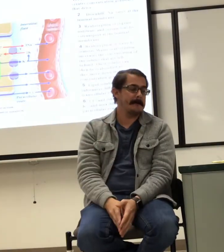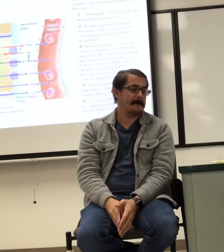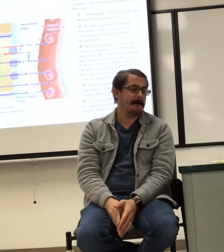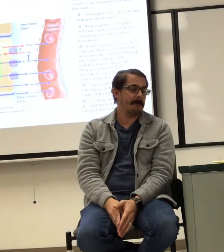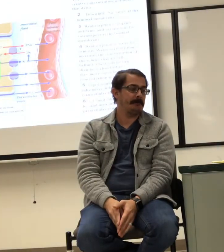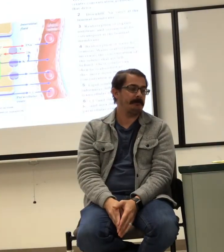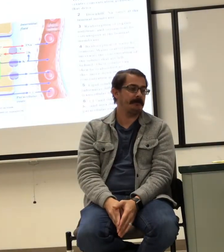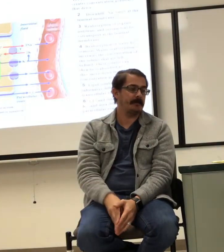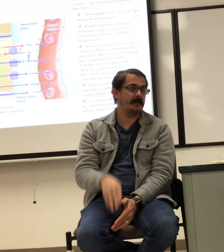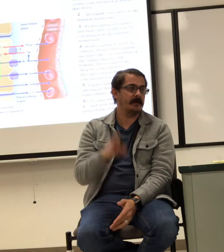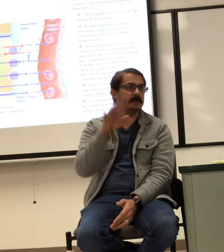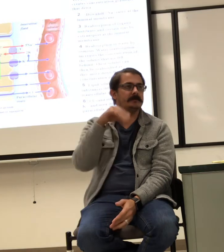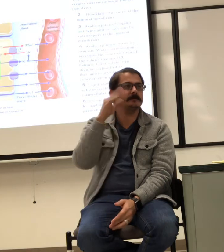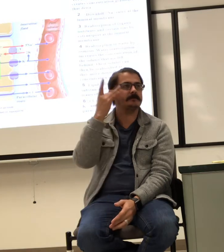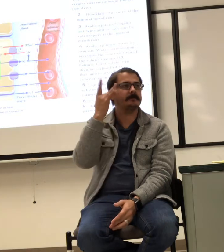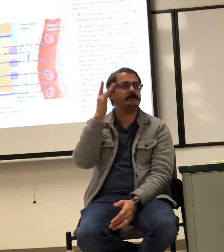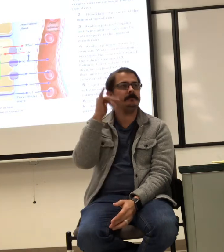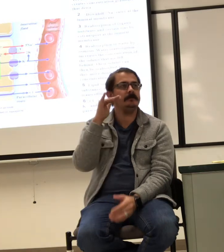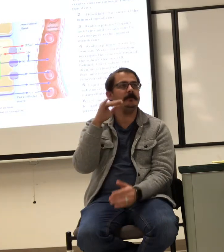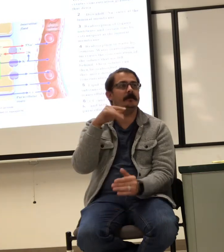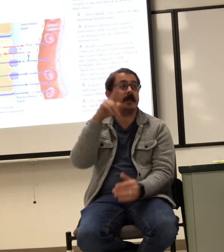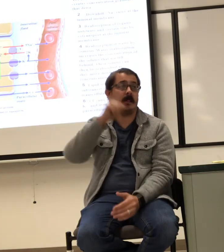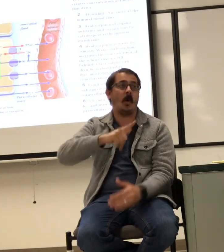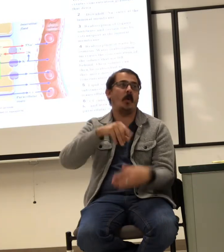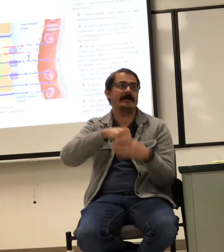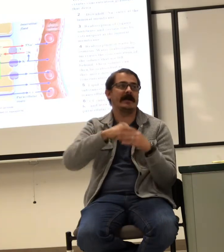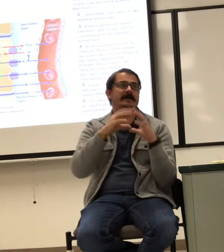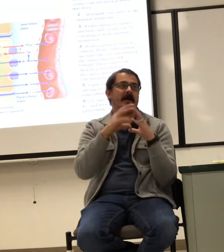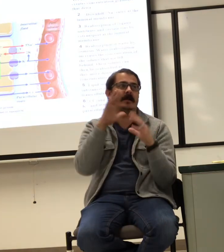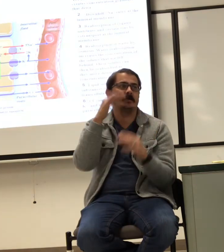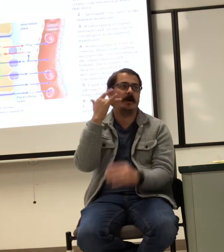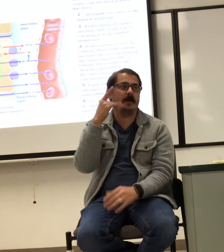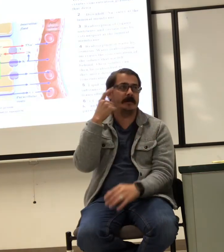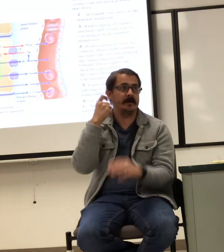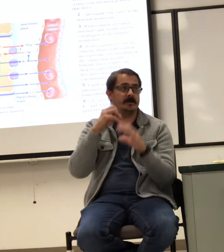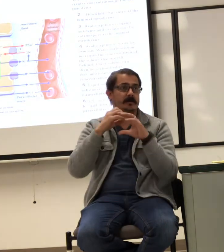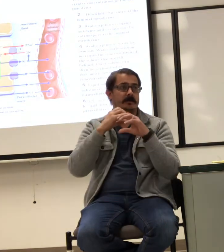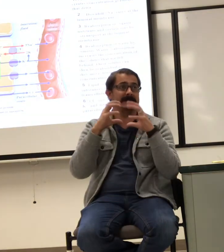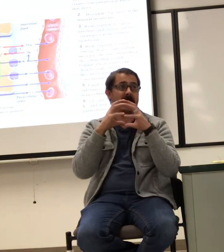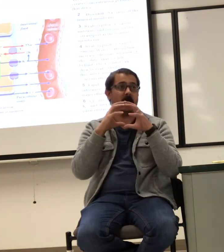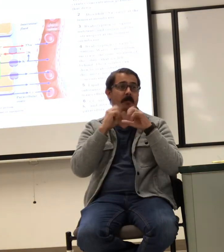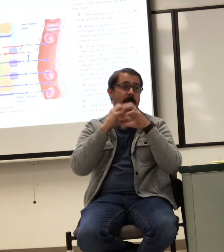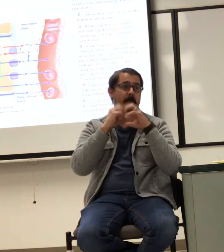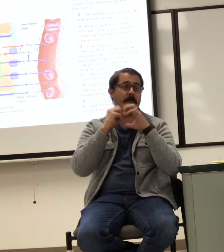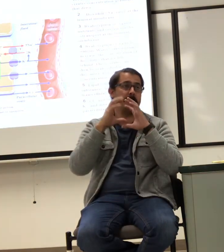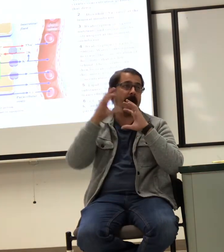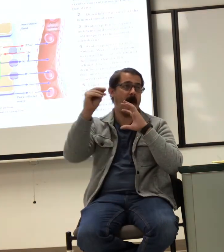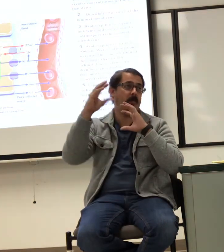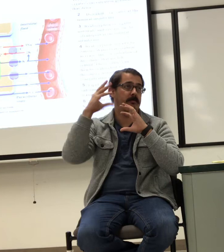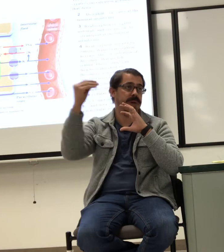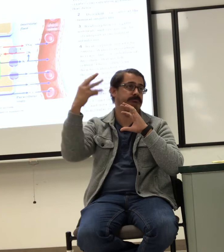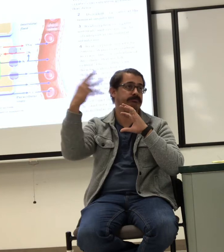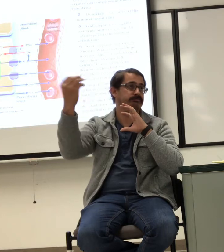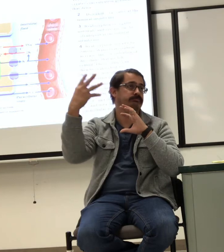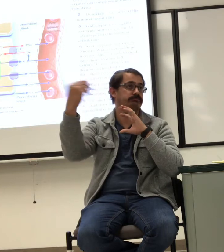that's why that level is so low inside the cell. You're pumping it out. So the result is